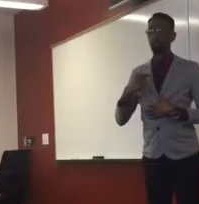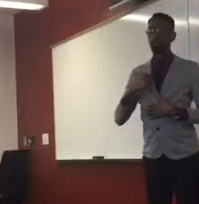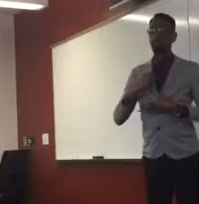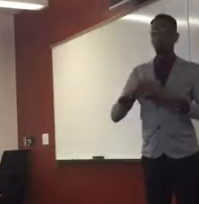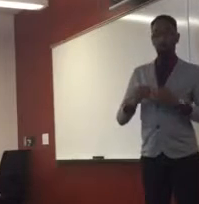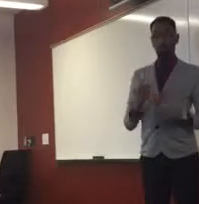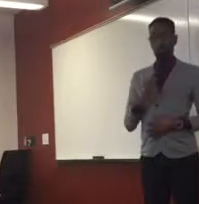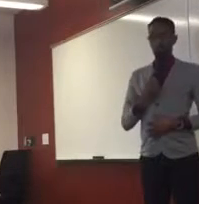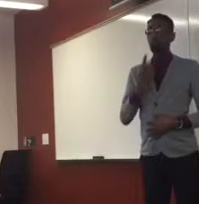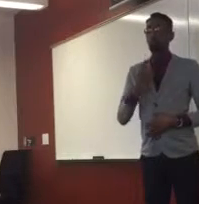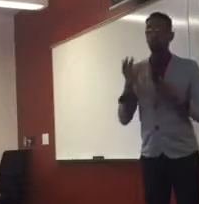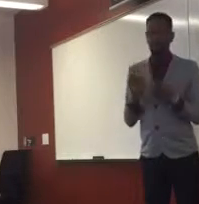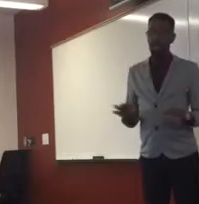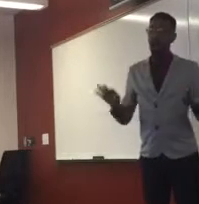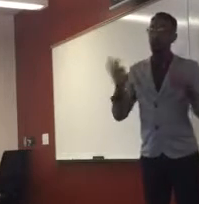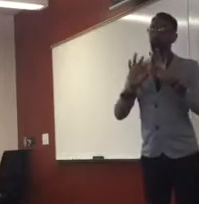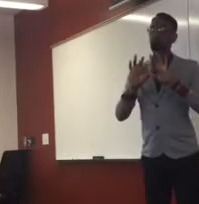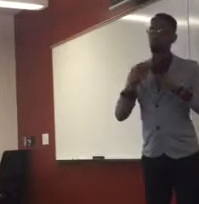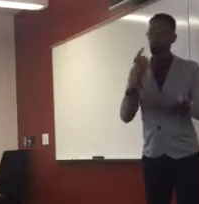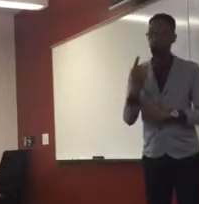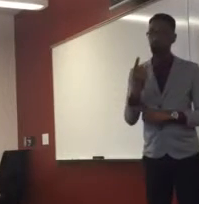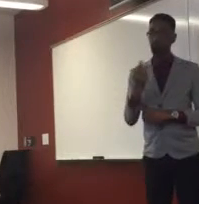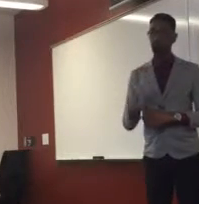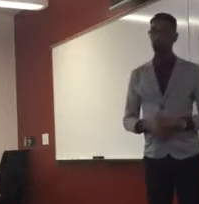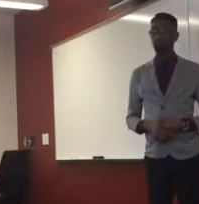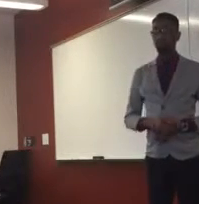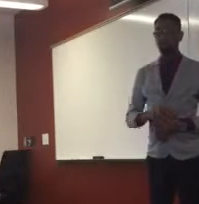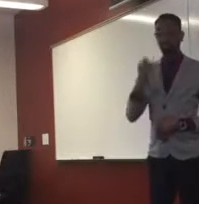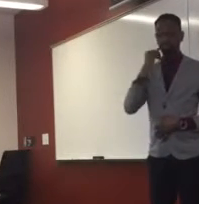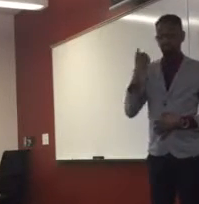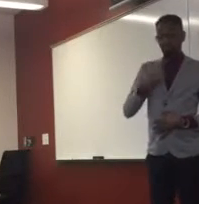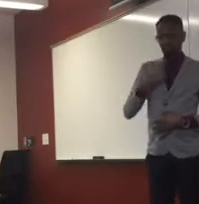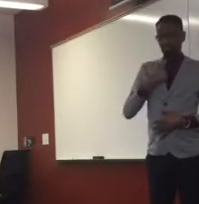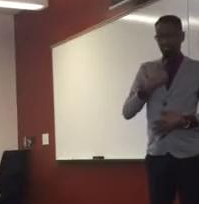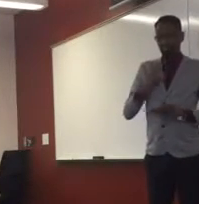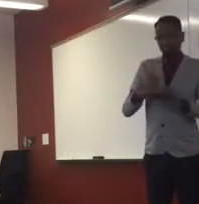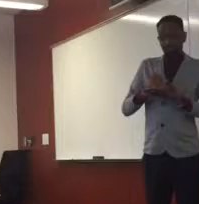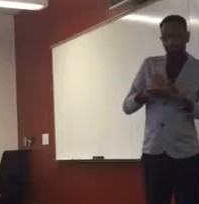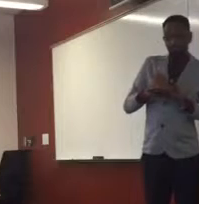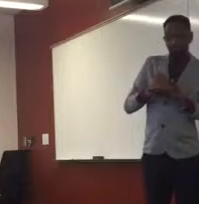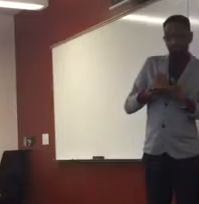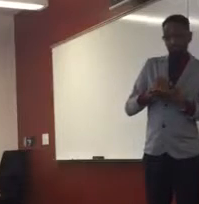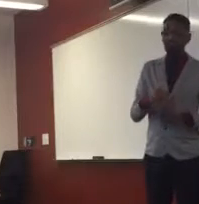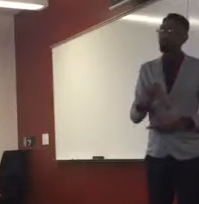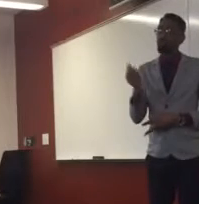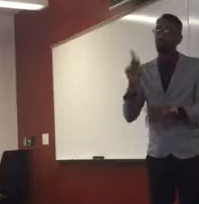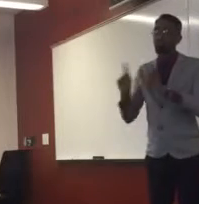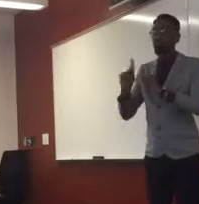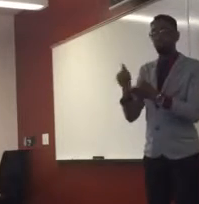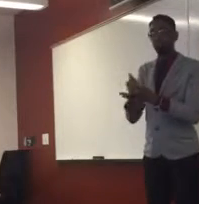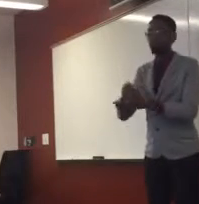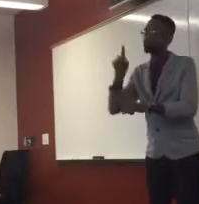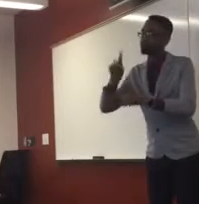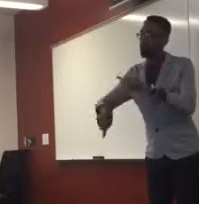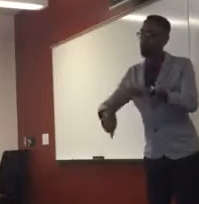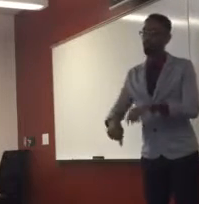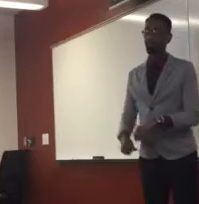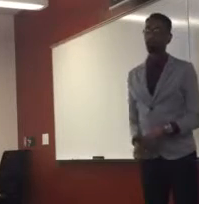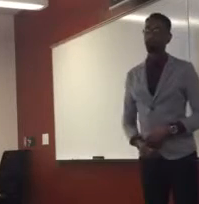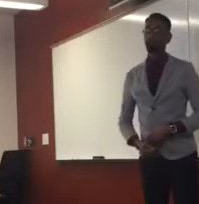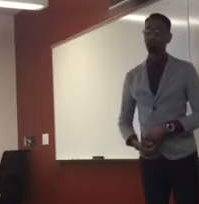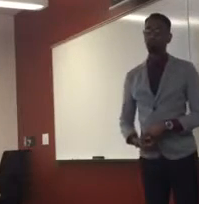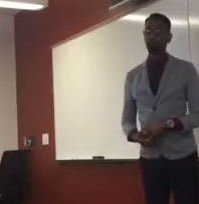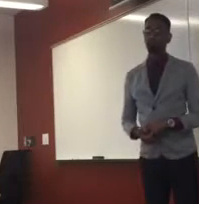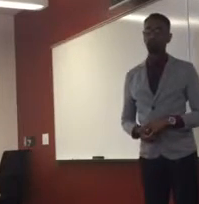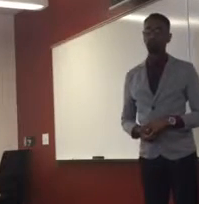If you don't help yourself, you can't help anybody else. Another thing with Alanon